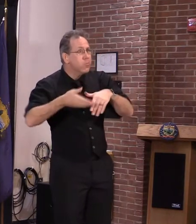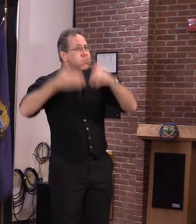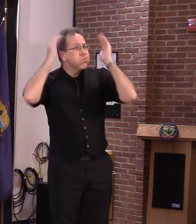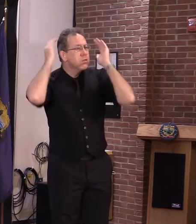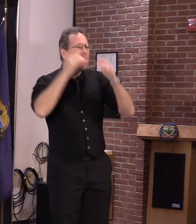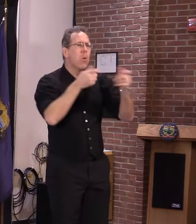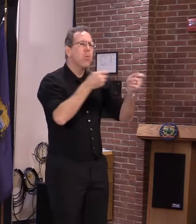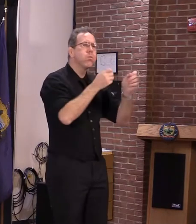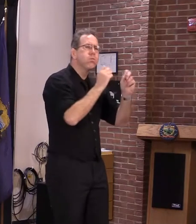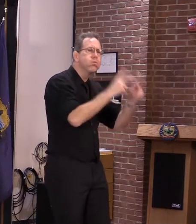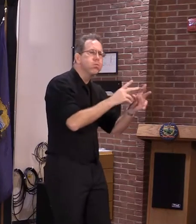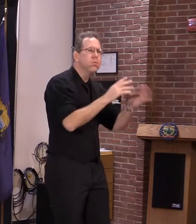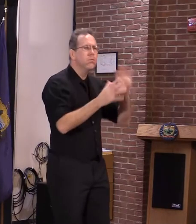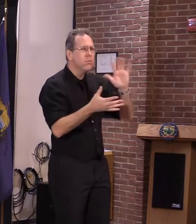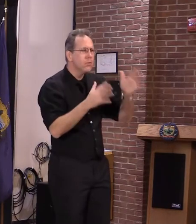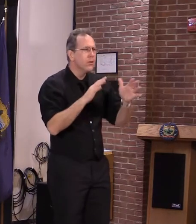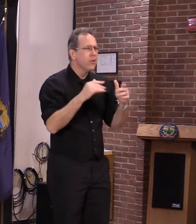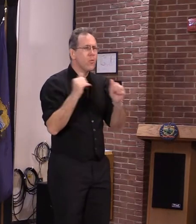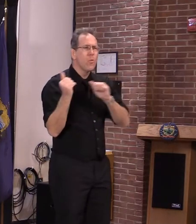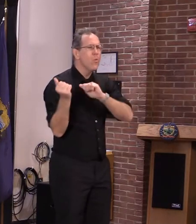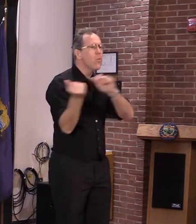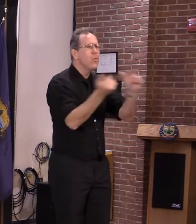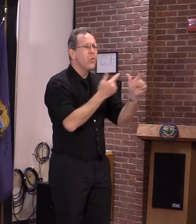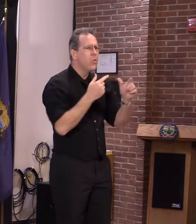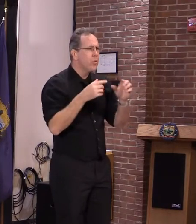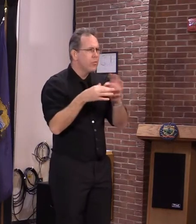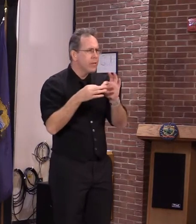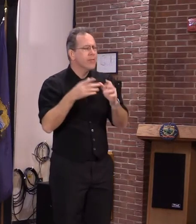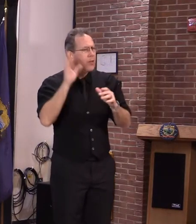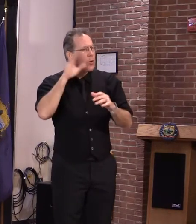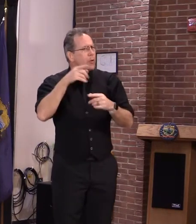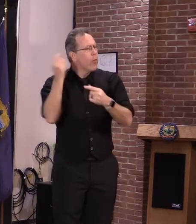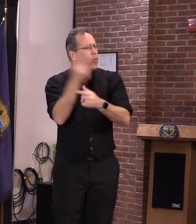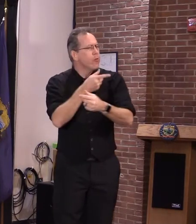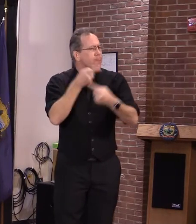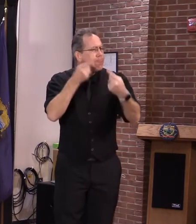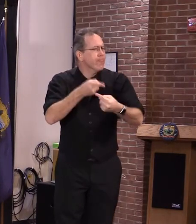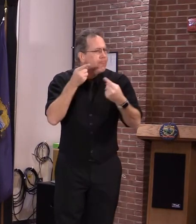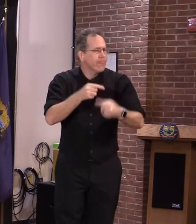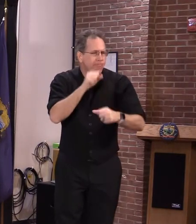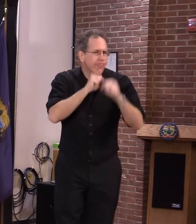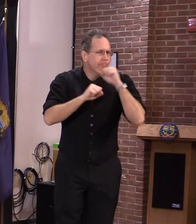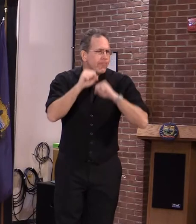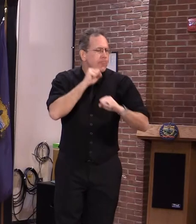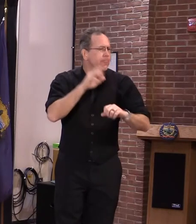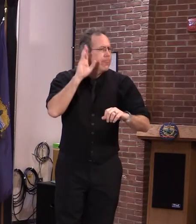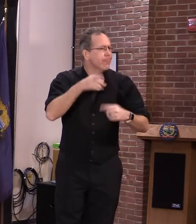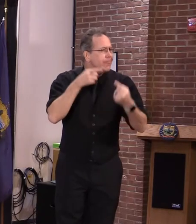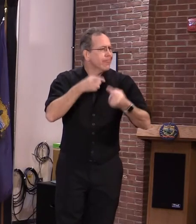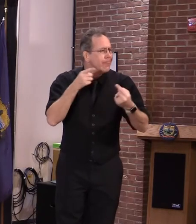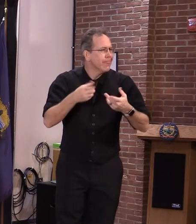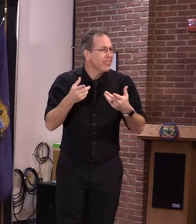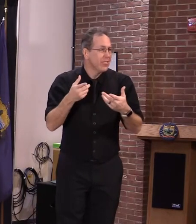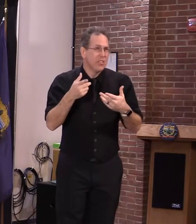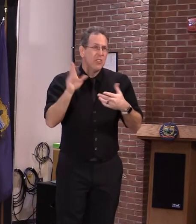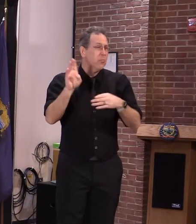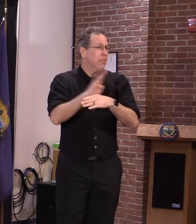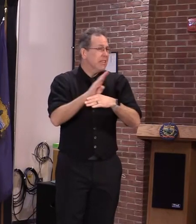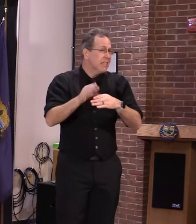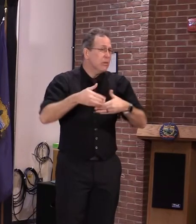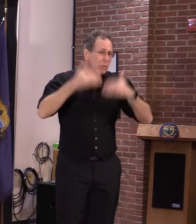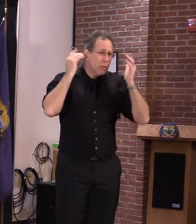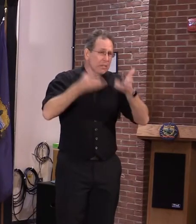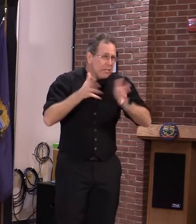we have, everyone is facing staffing shortages, as well as every single sector across the state, whether it's law enforcement